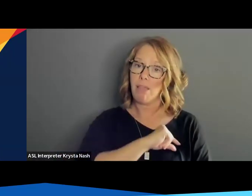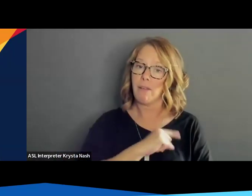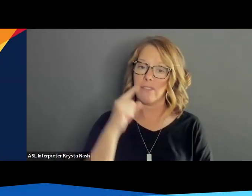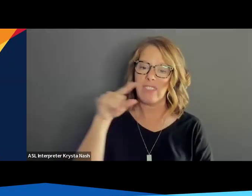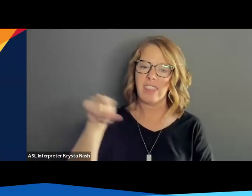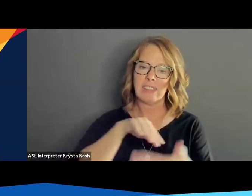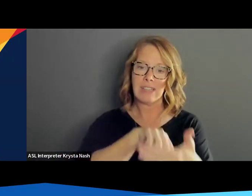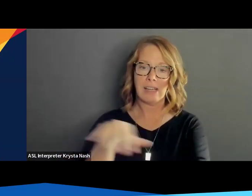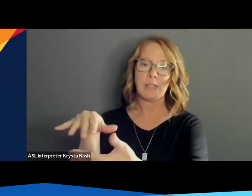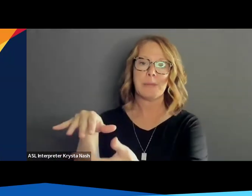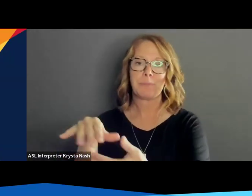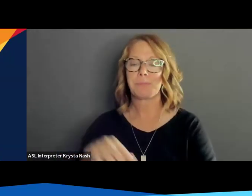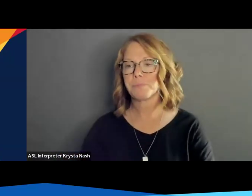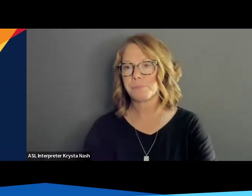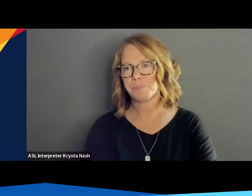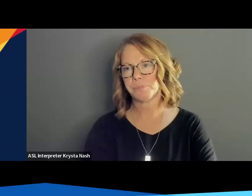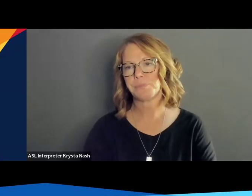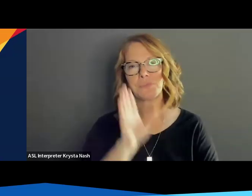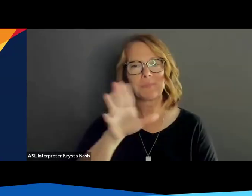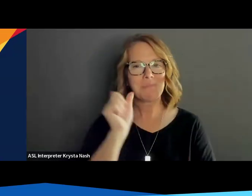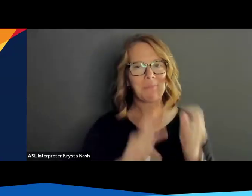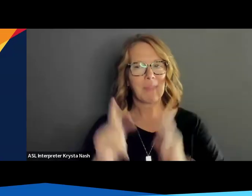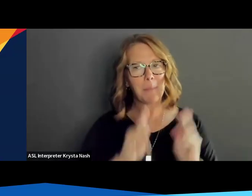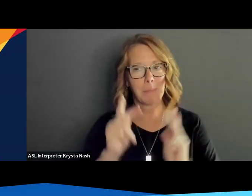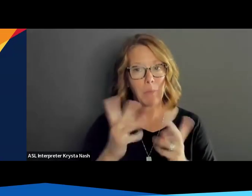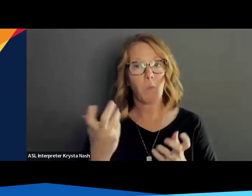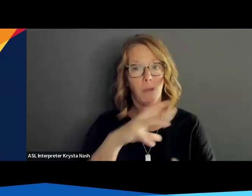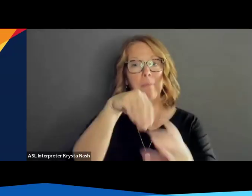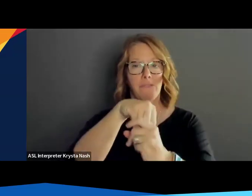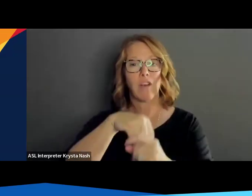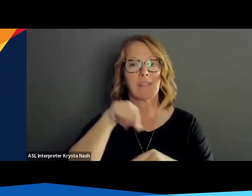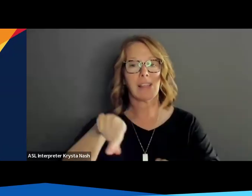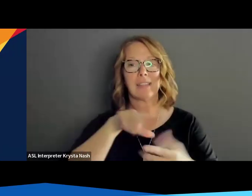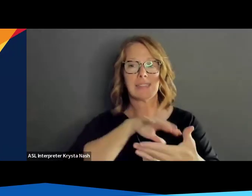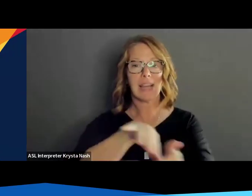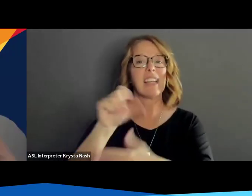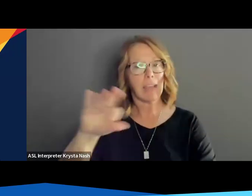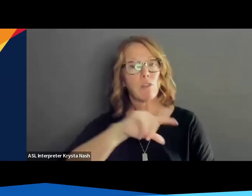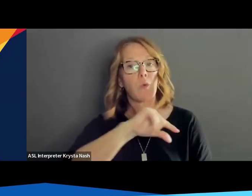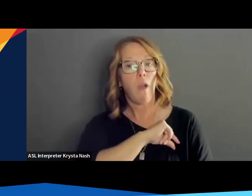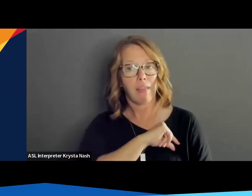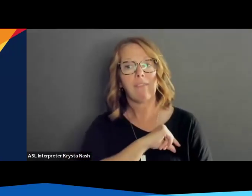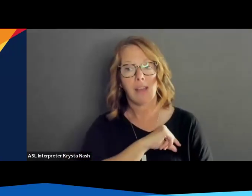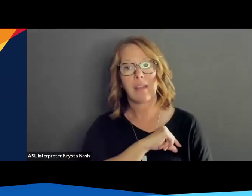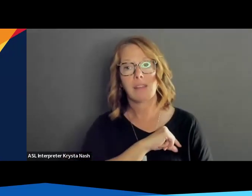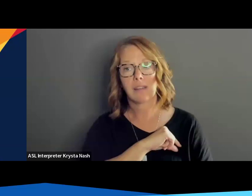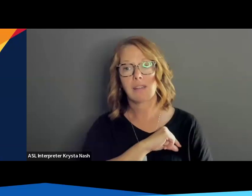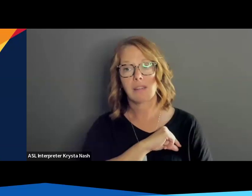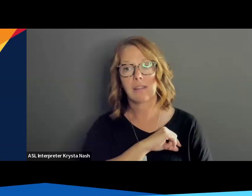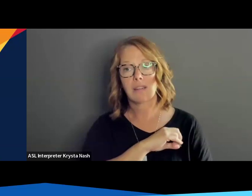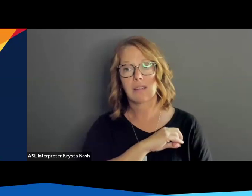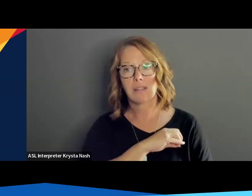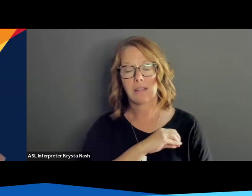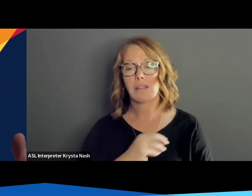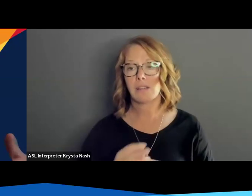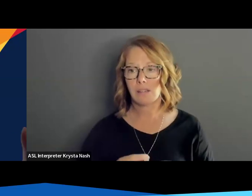this is great because I know a lot of people would really want to participate in this, but if you qualify for this study,